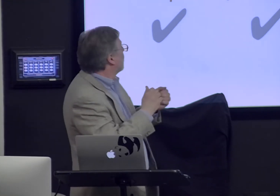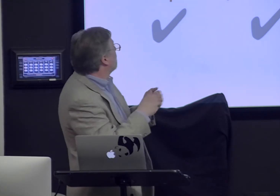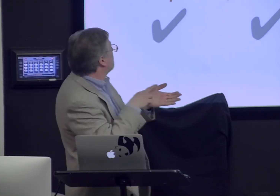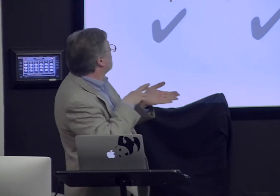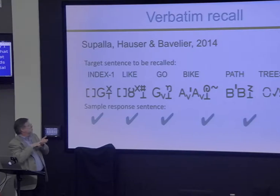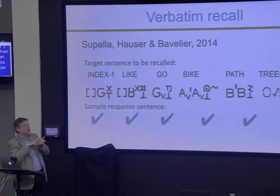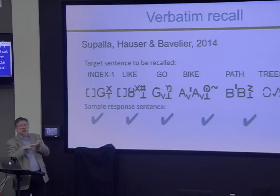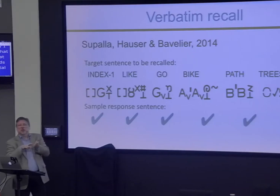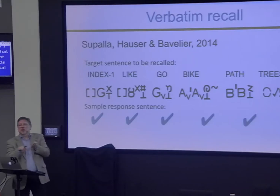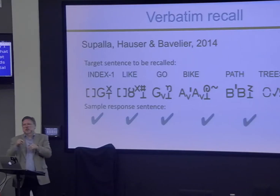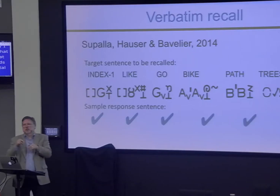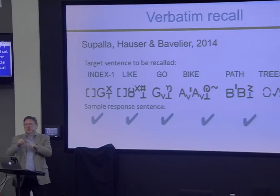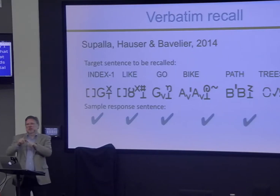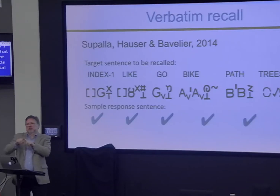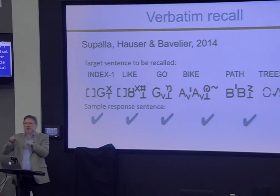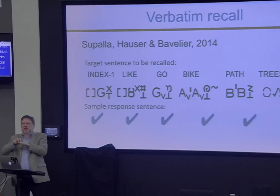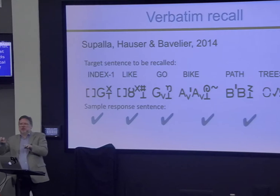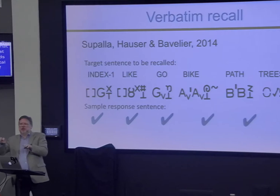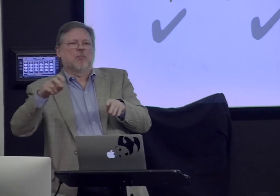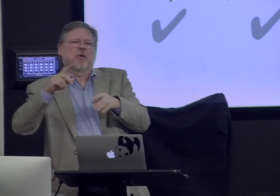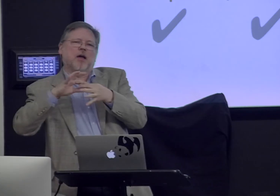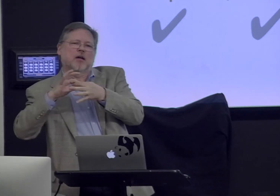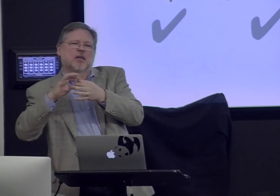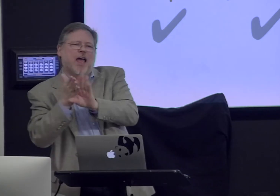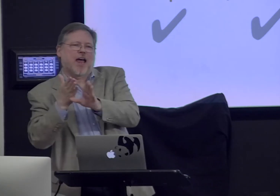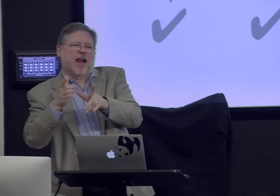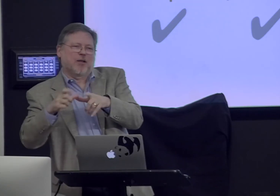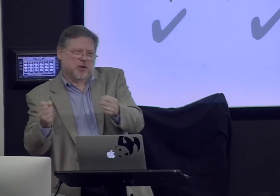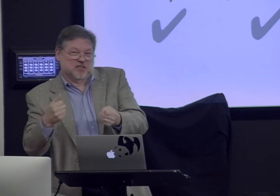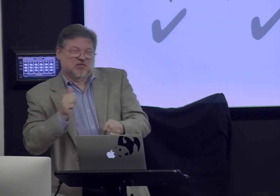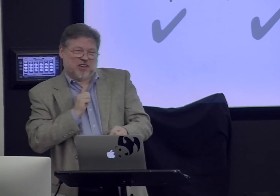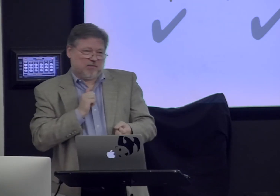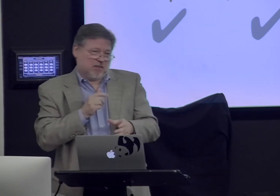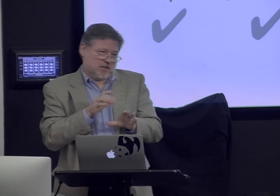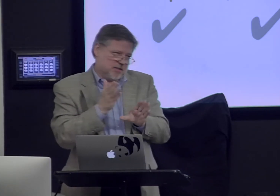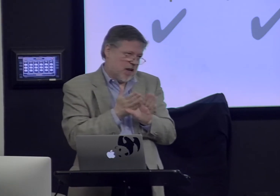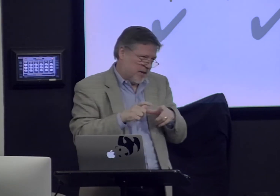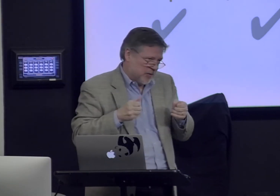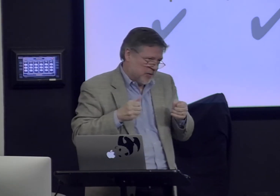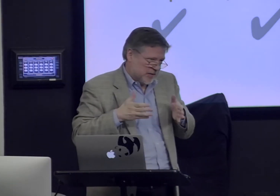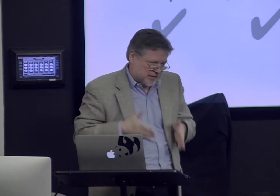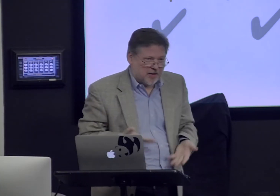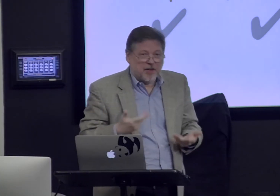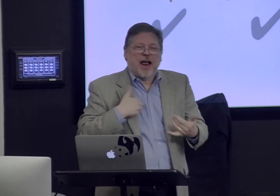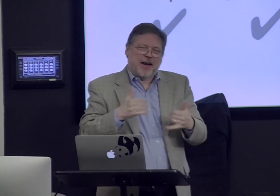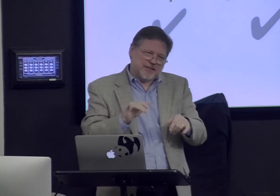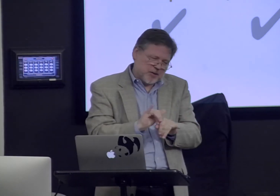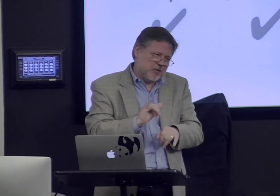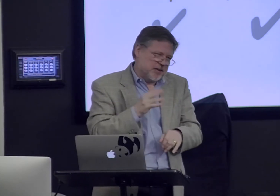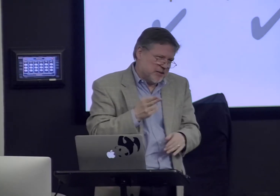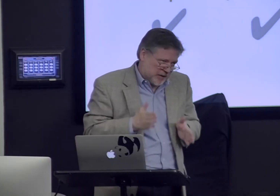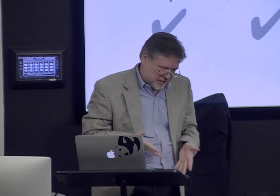this is by doing verbatim recall tasks. This was a psycholinguistic experiment. I am trained